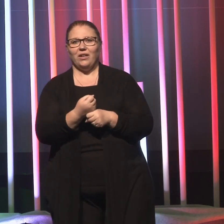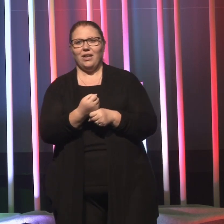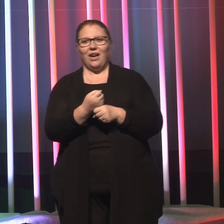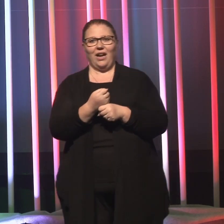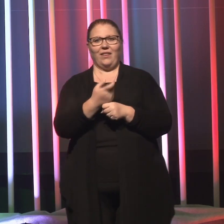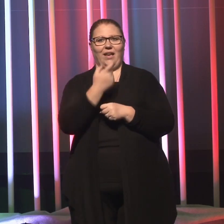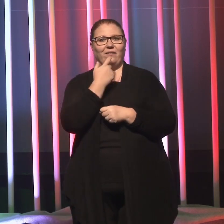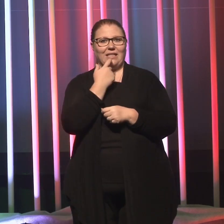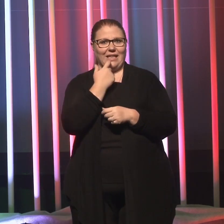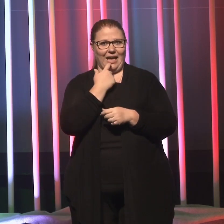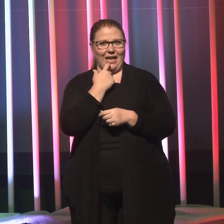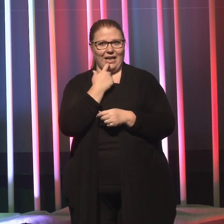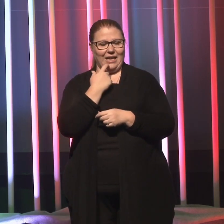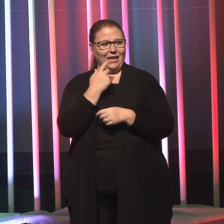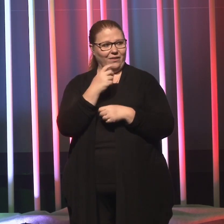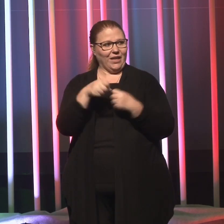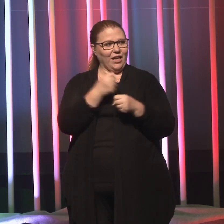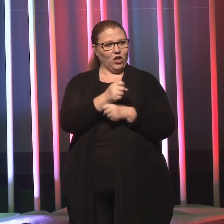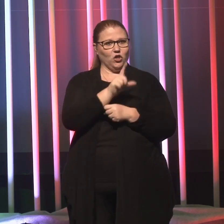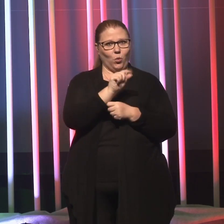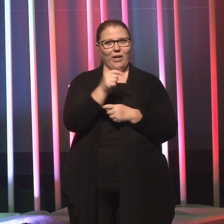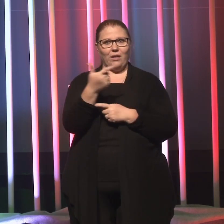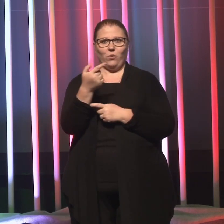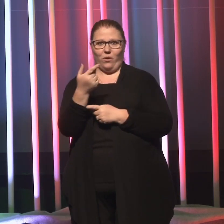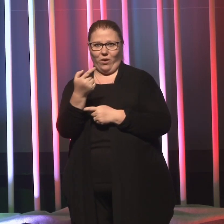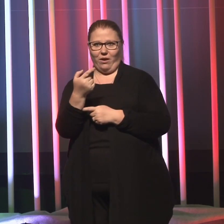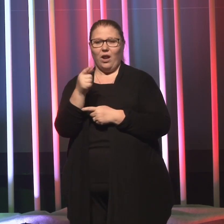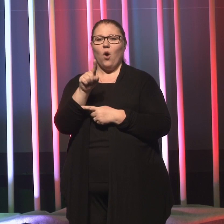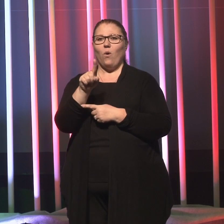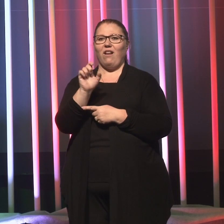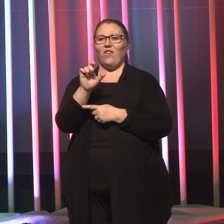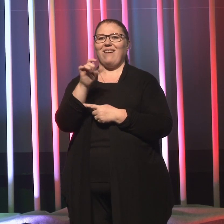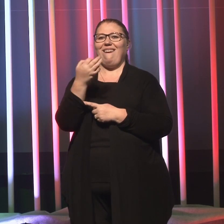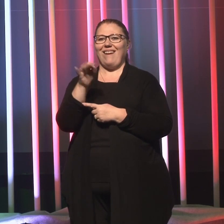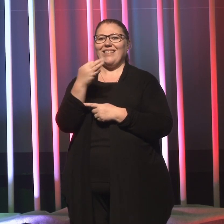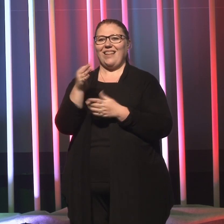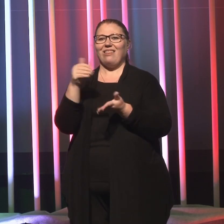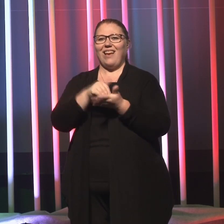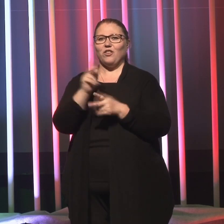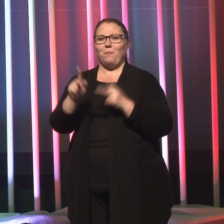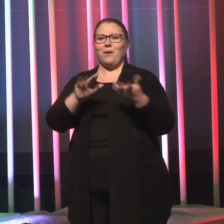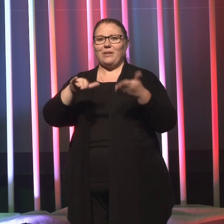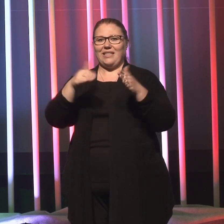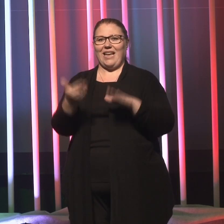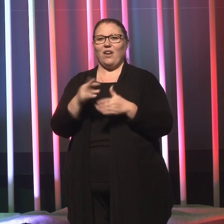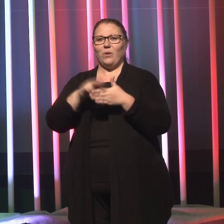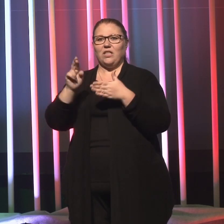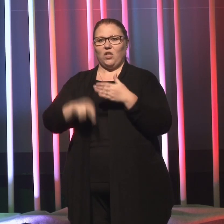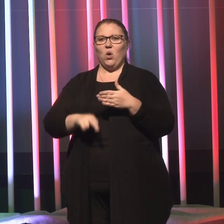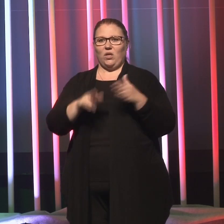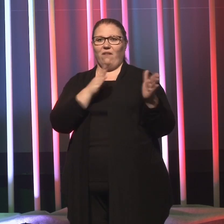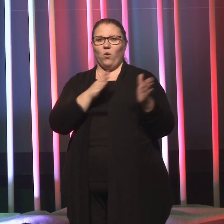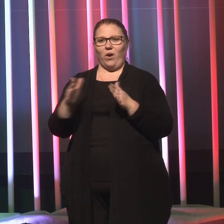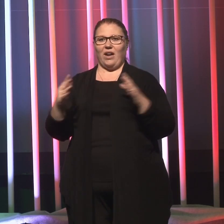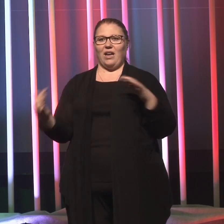out that in 2021, 119,000 people died as a result of organized